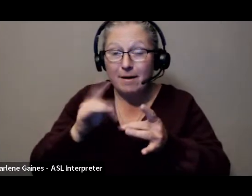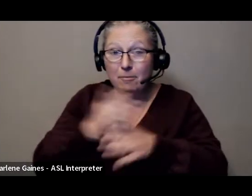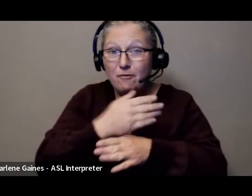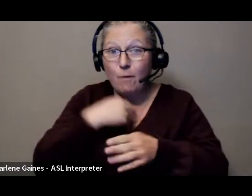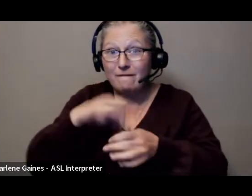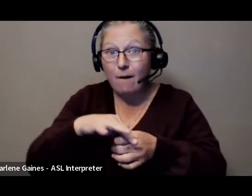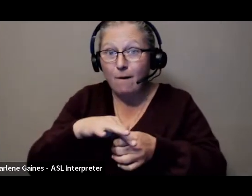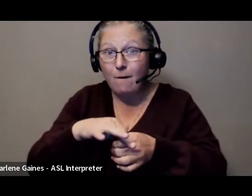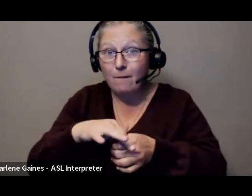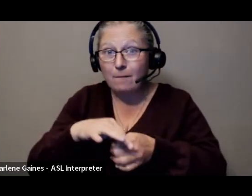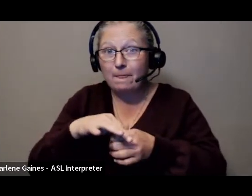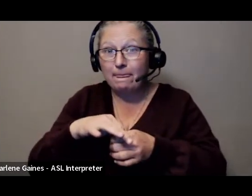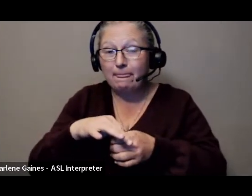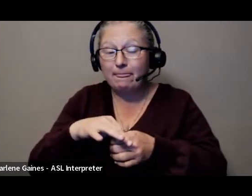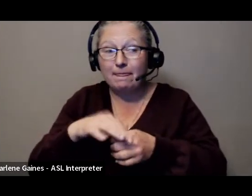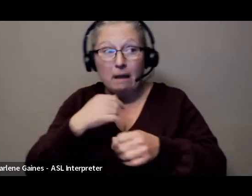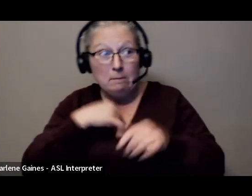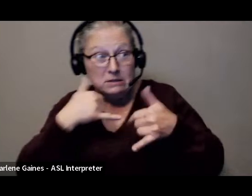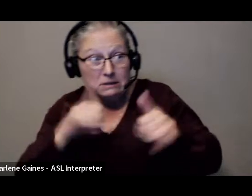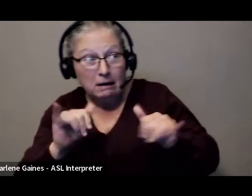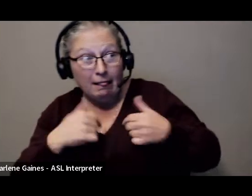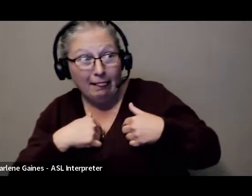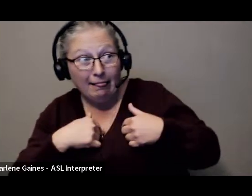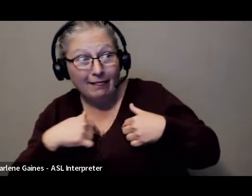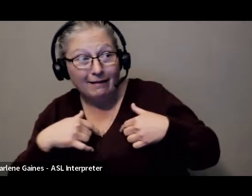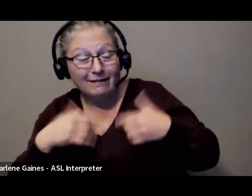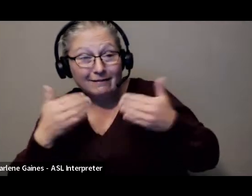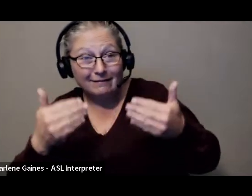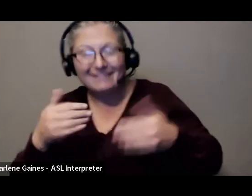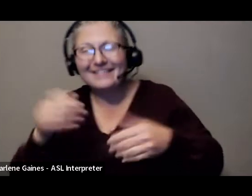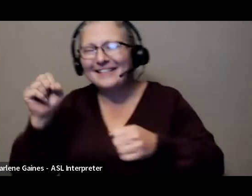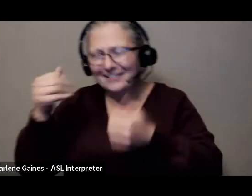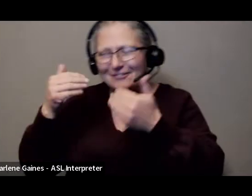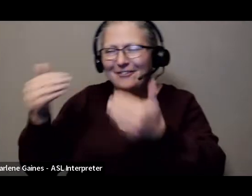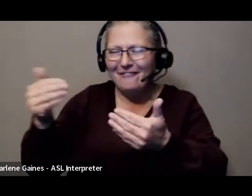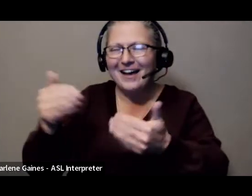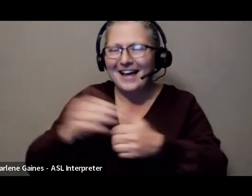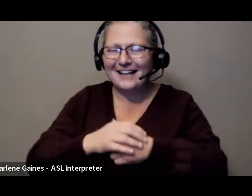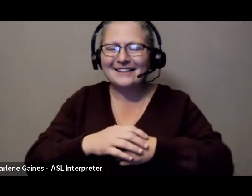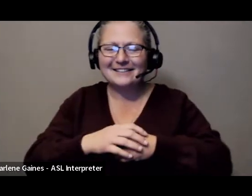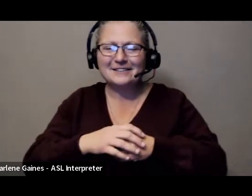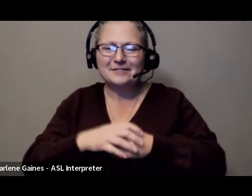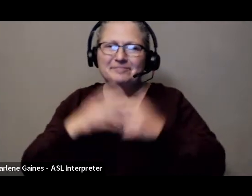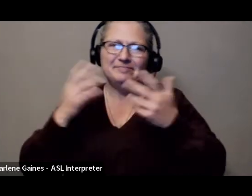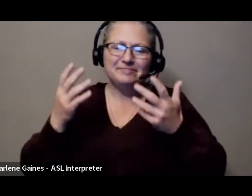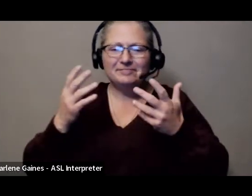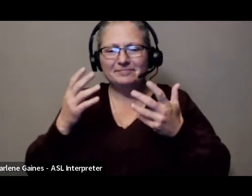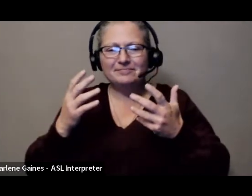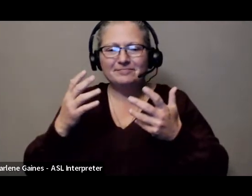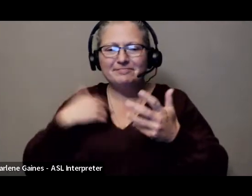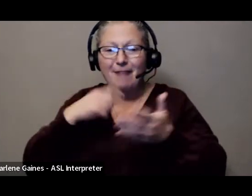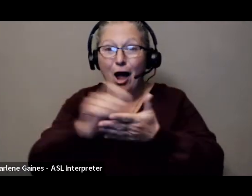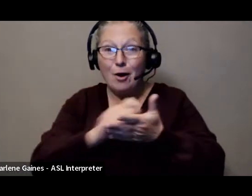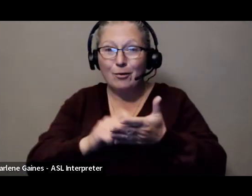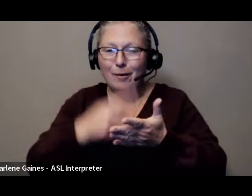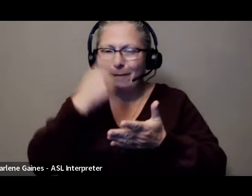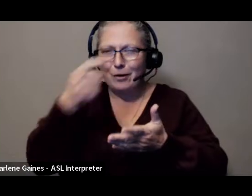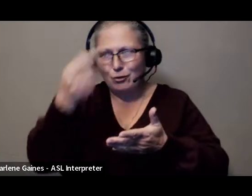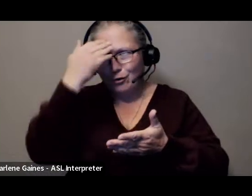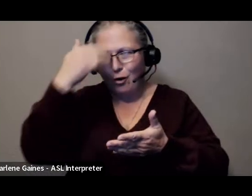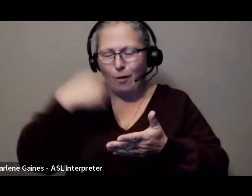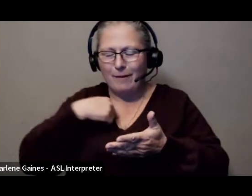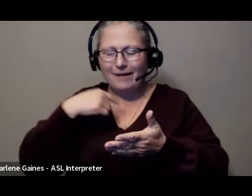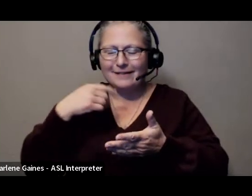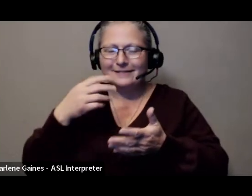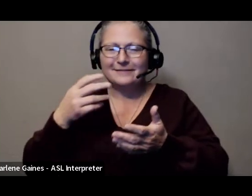we vote? Mhm. Yeah, okay. Am I still doing it? Yeah, go ahead. This is, well, okay. I wrote this down because you know how I get,